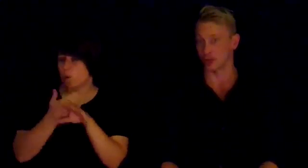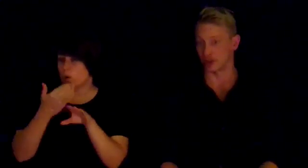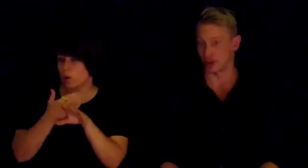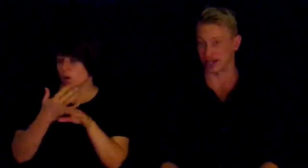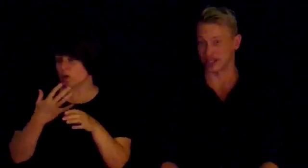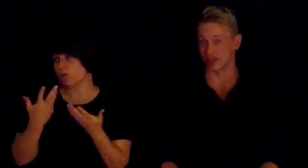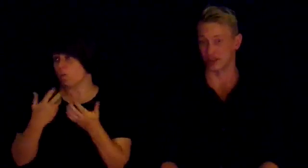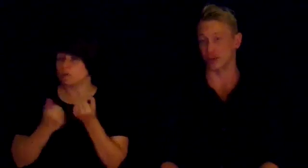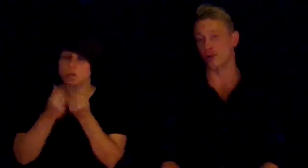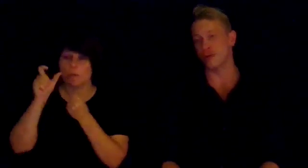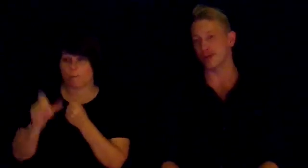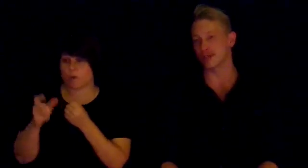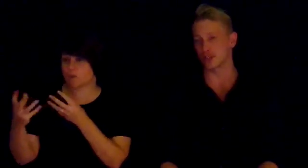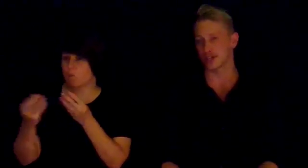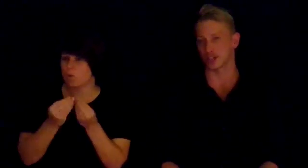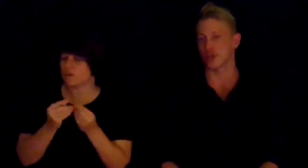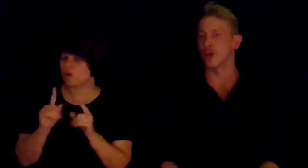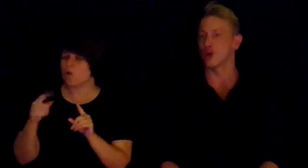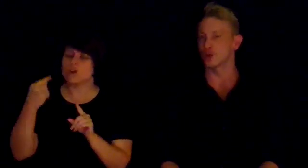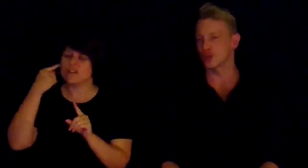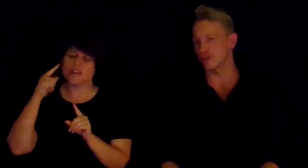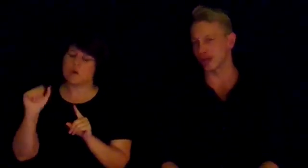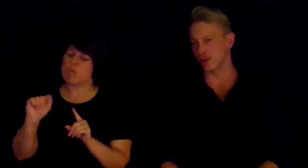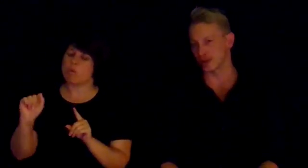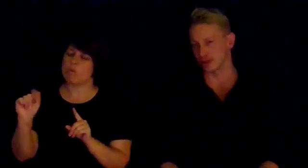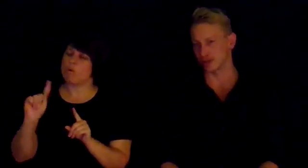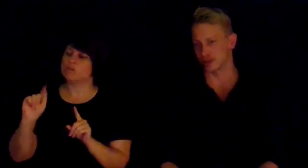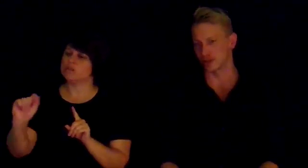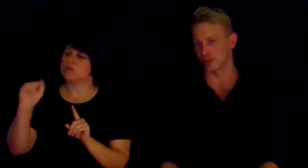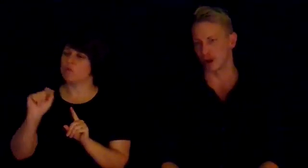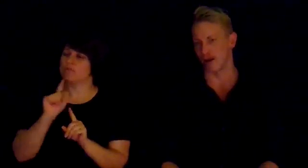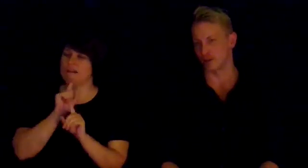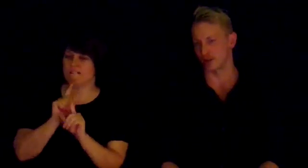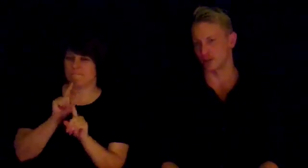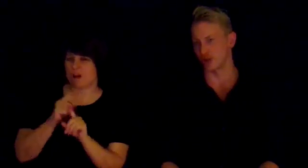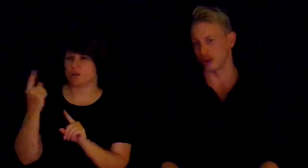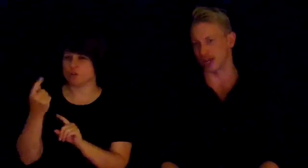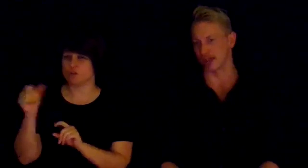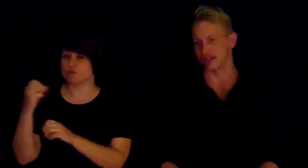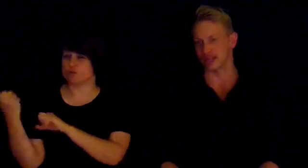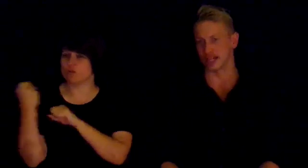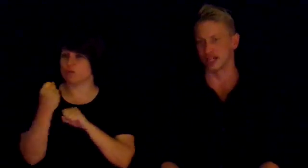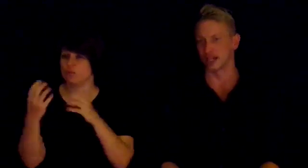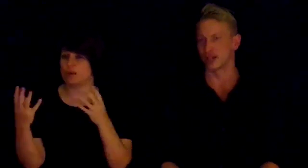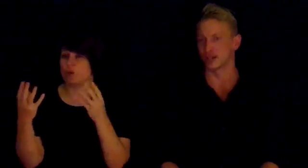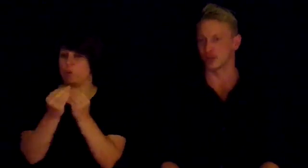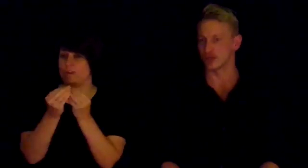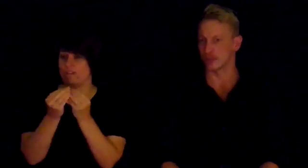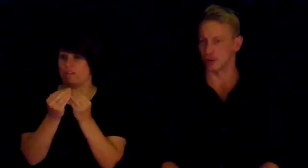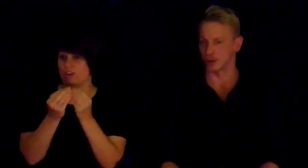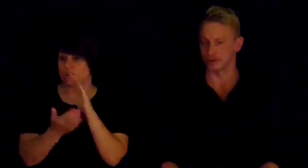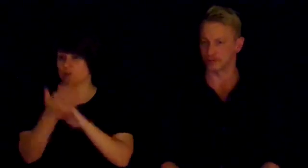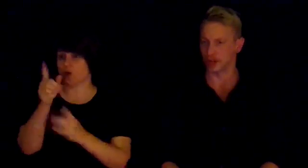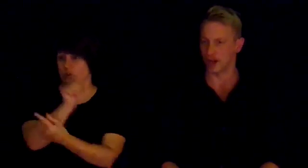who works with an organisation with you? What would be your suggestion? Who should you bring with you to the LAC